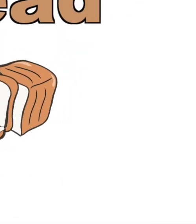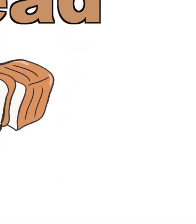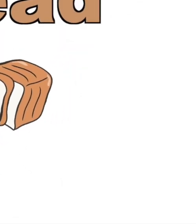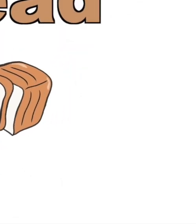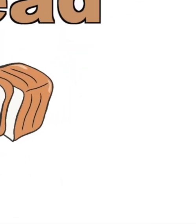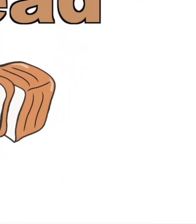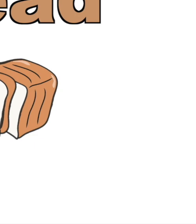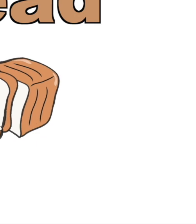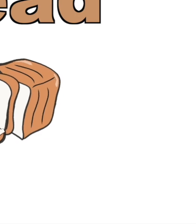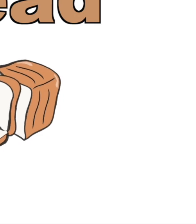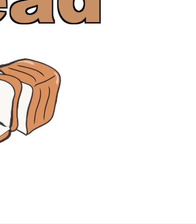Bread.